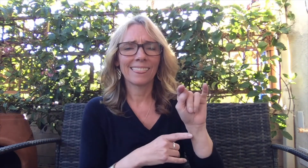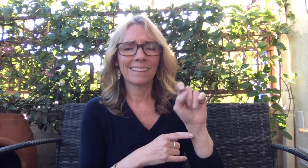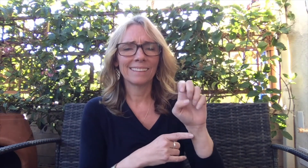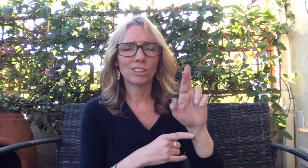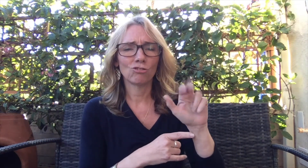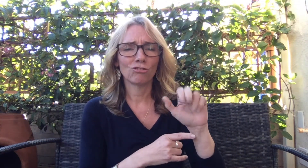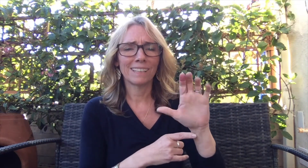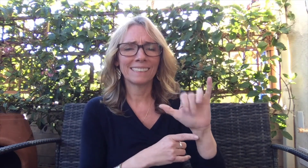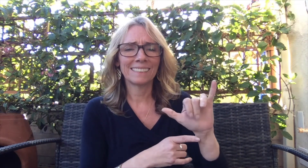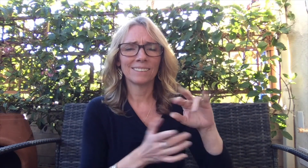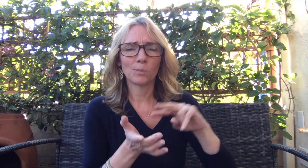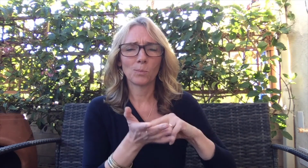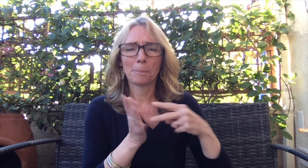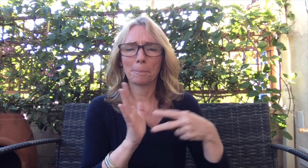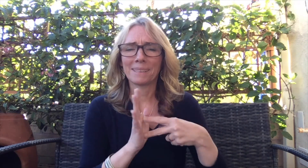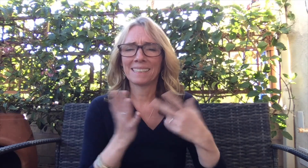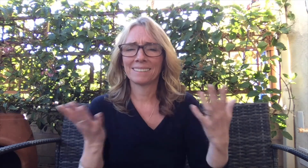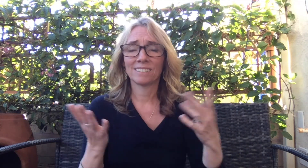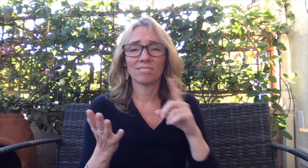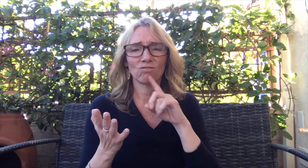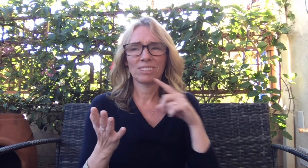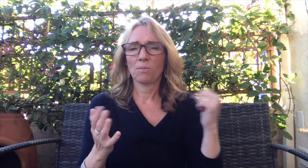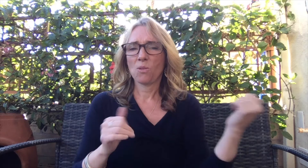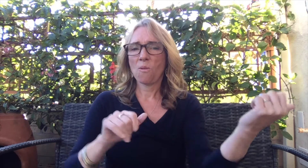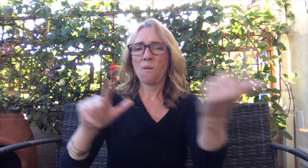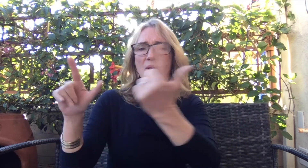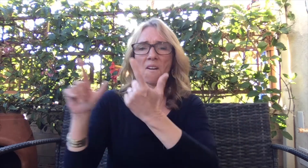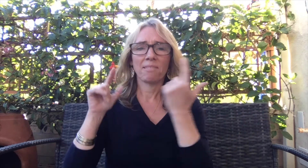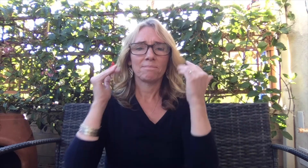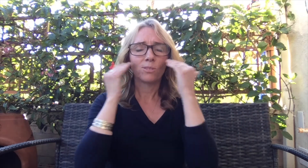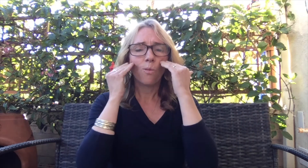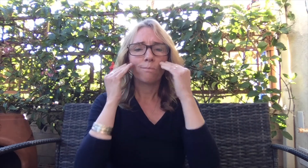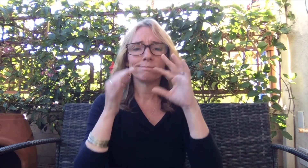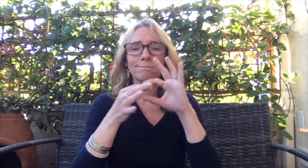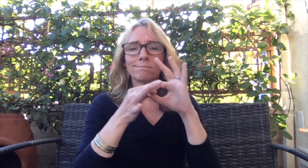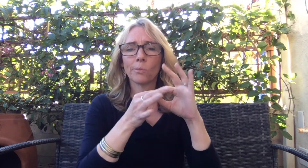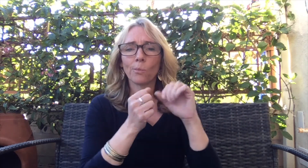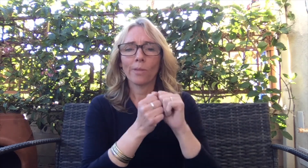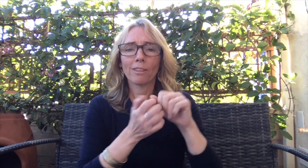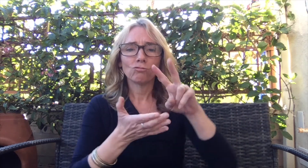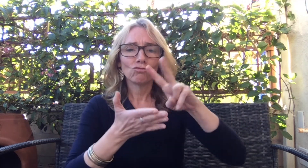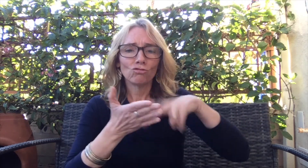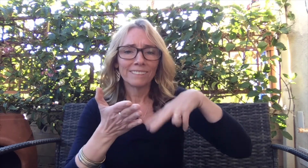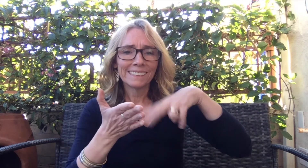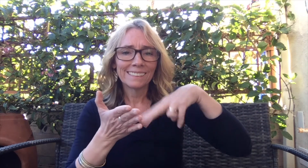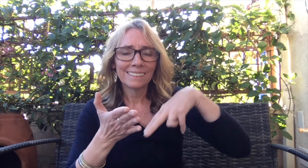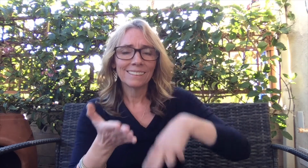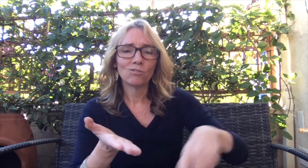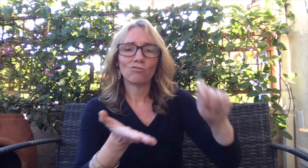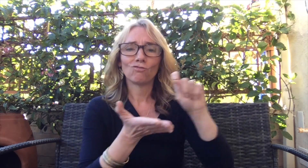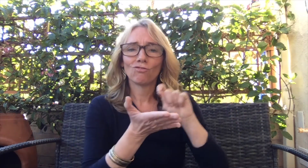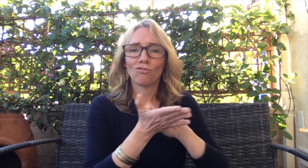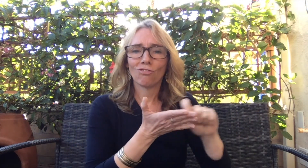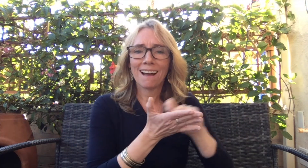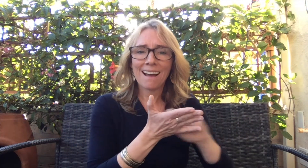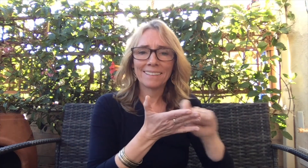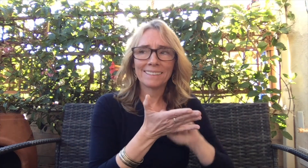When you think about the word literacy, I'm sure immediately we all think of reading